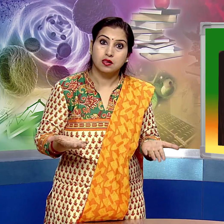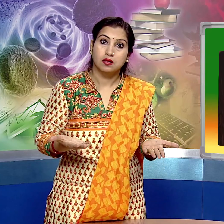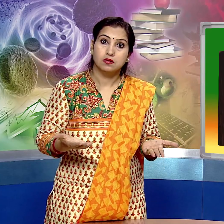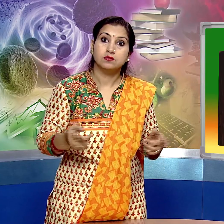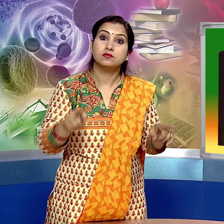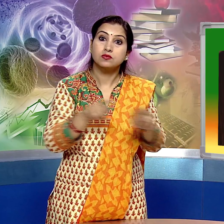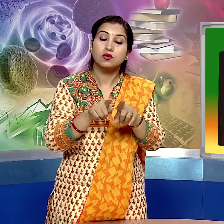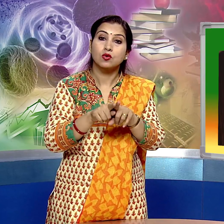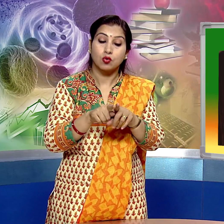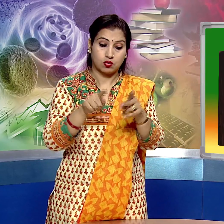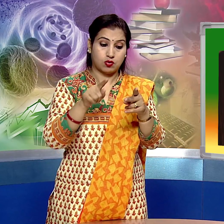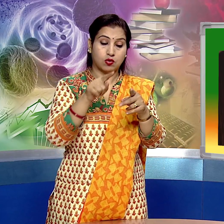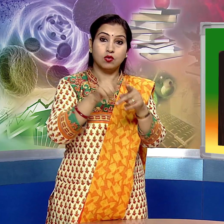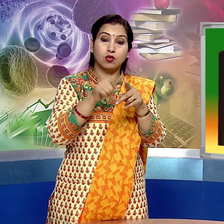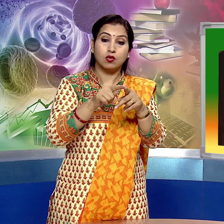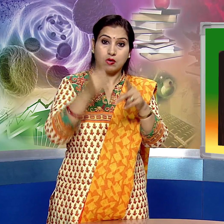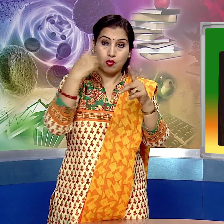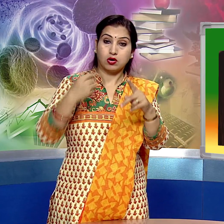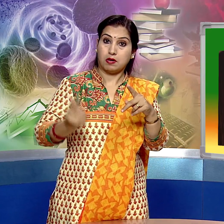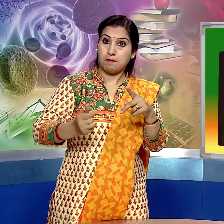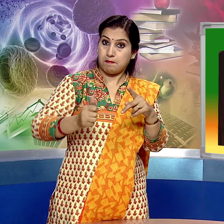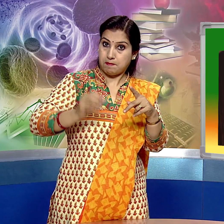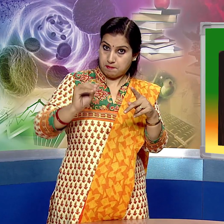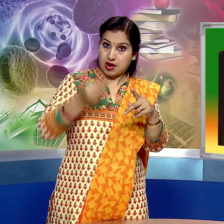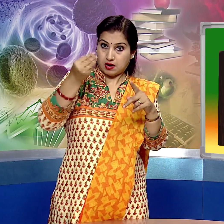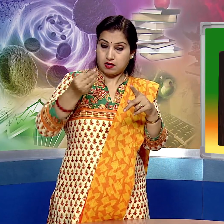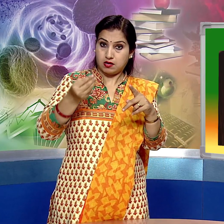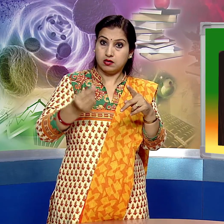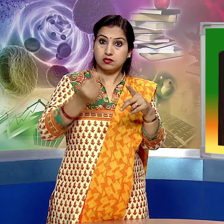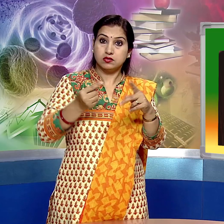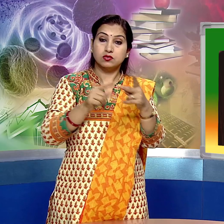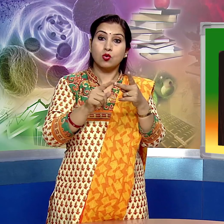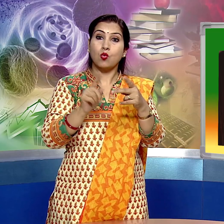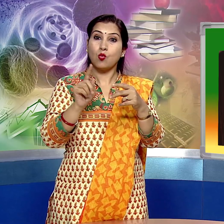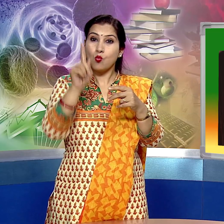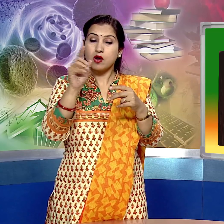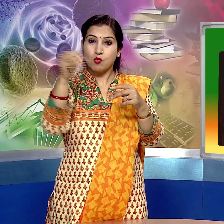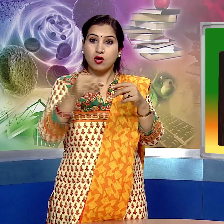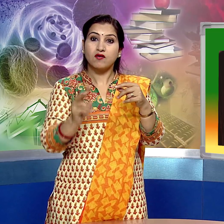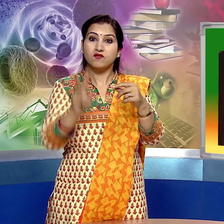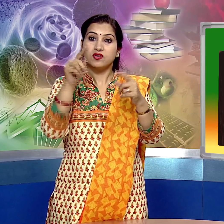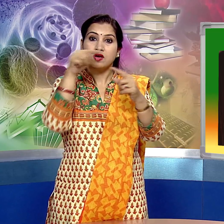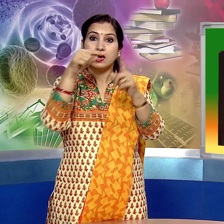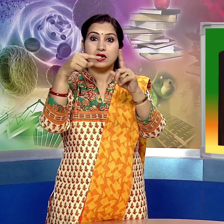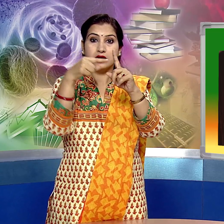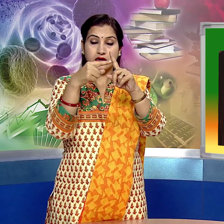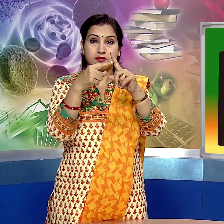For better utilization of calcium, vitamin D is also needed.